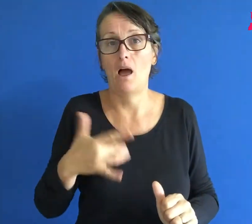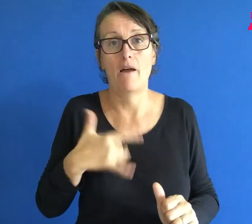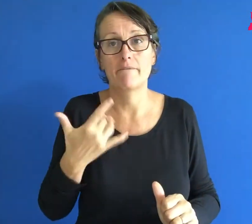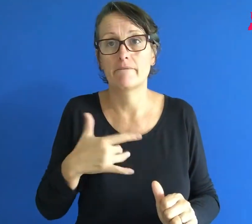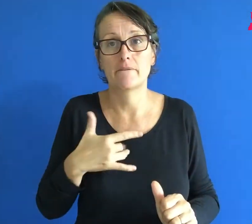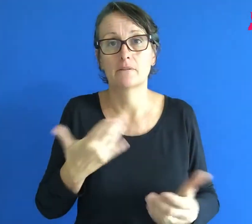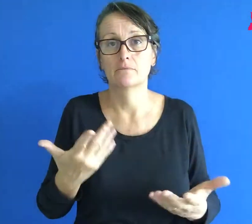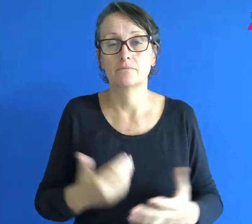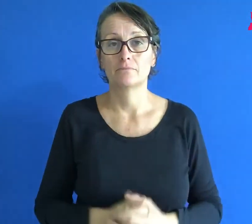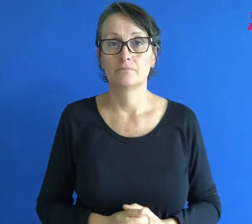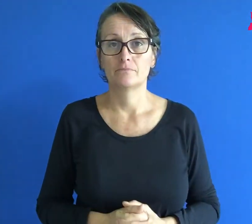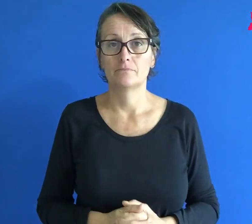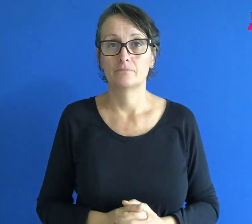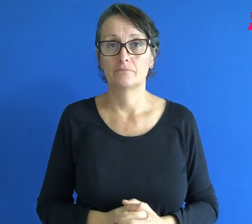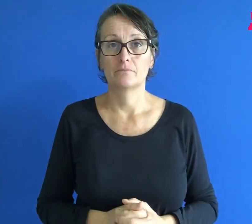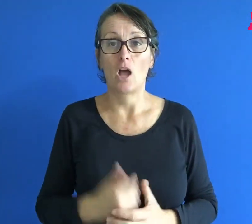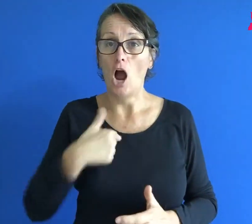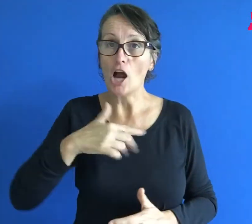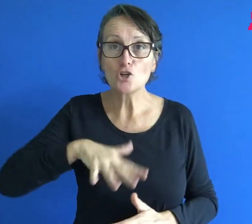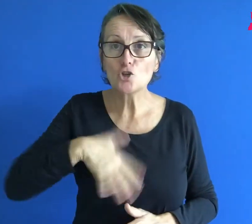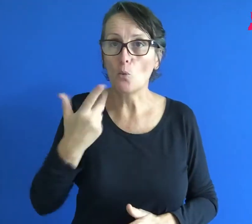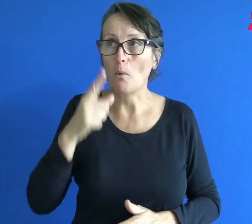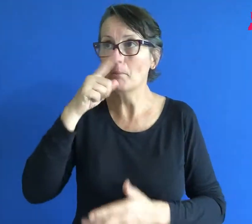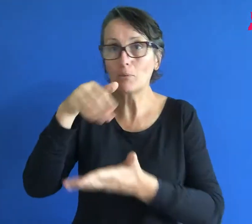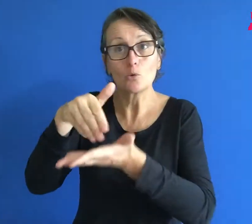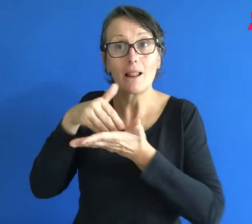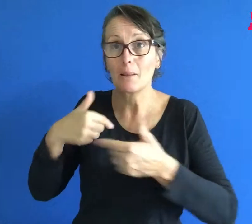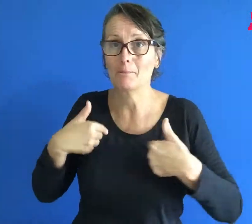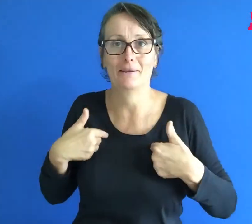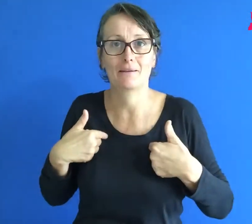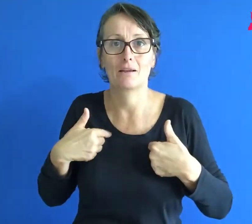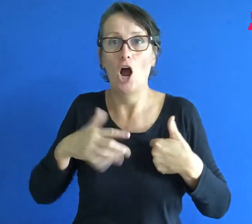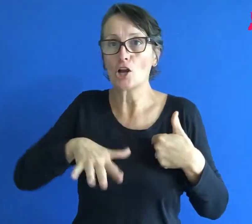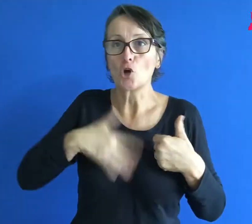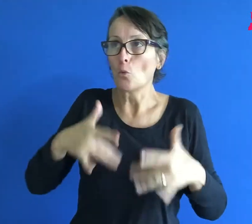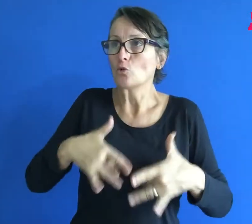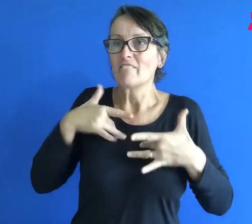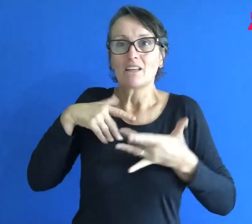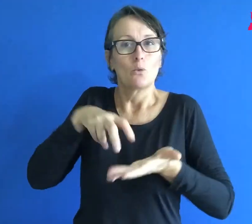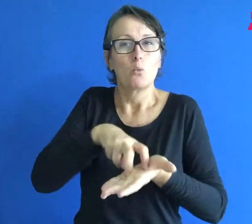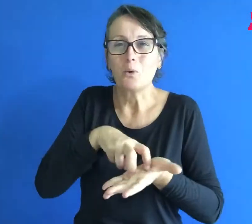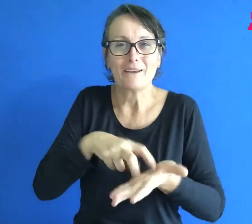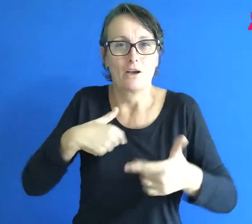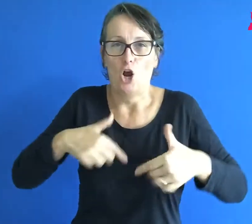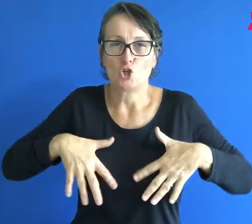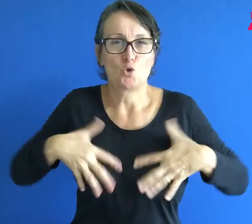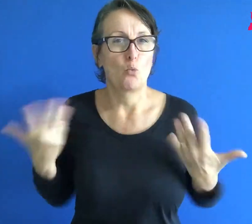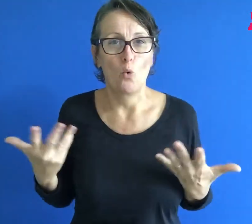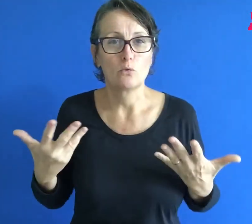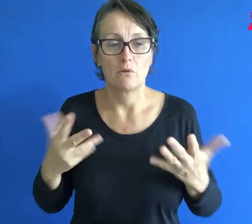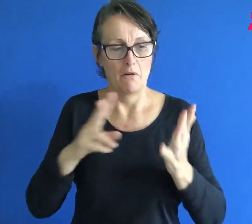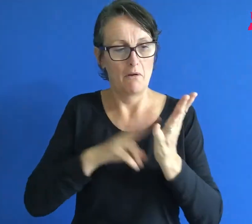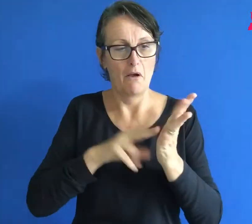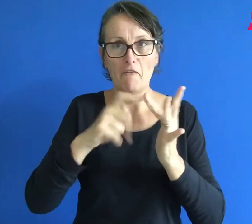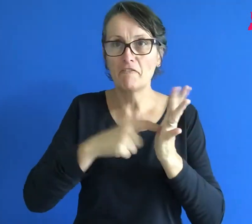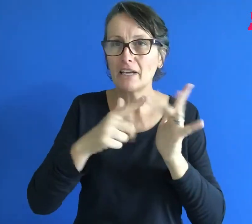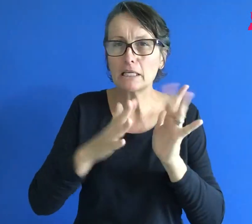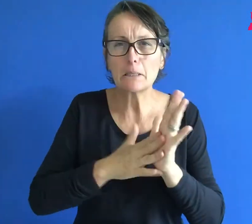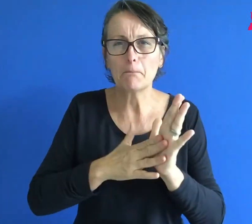Why was it so bad to be one of the people that need help? I don't know. I didn't want to be a victim. Didn't want to show